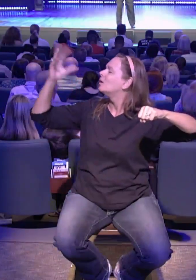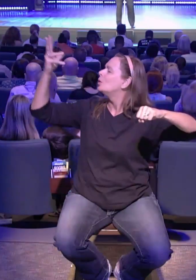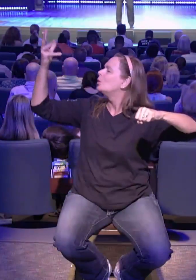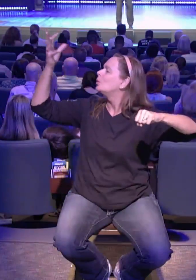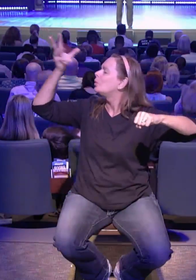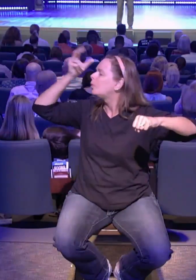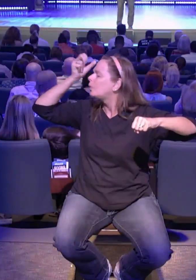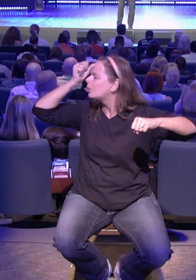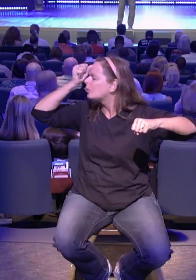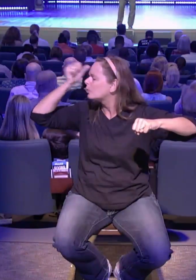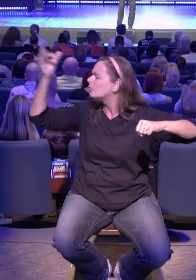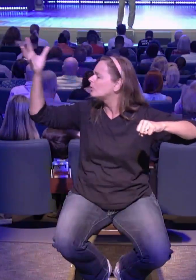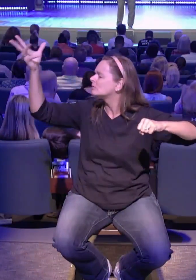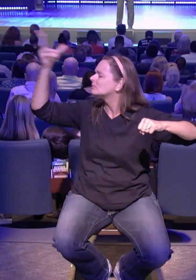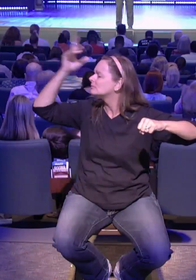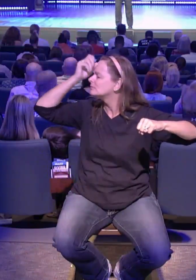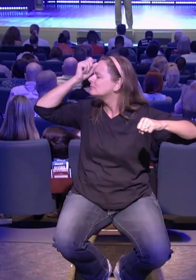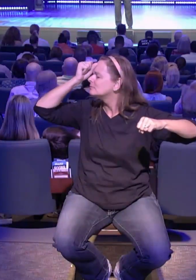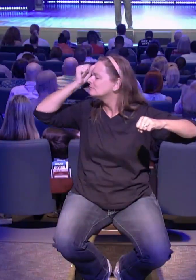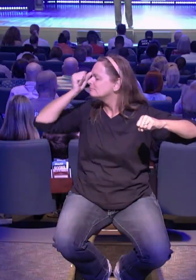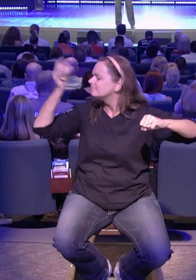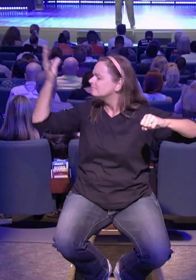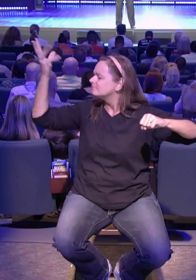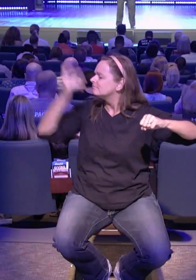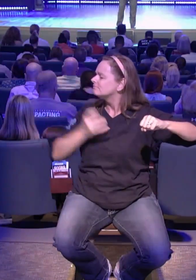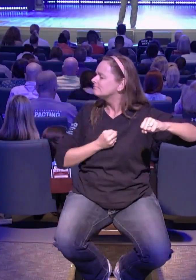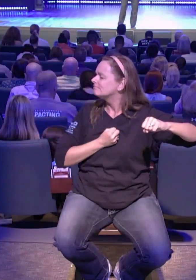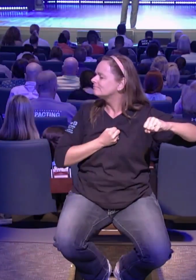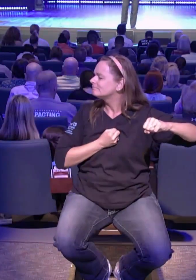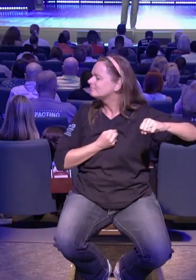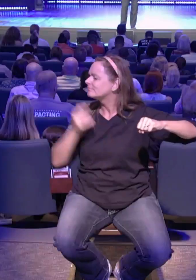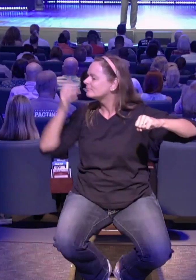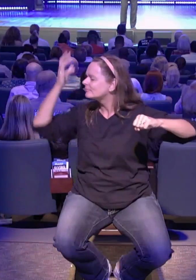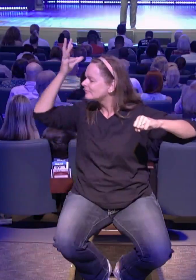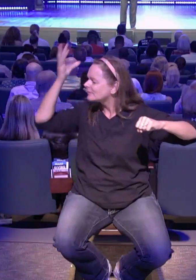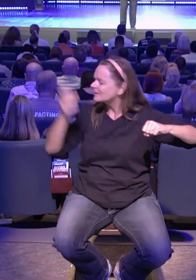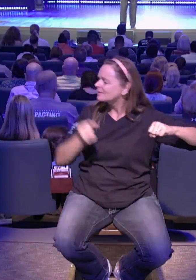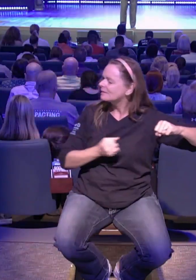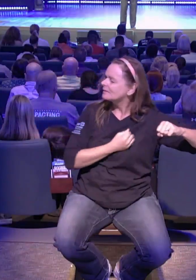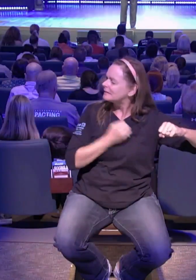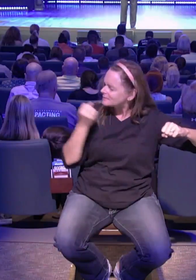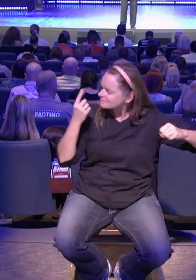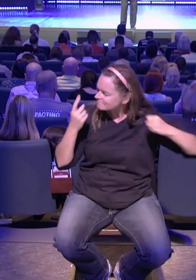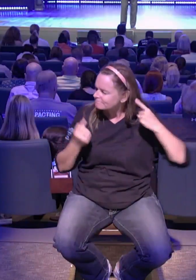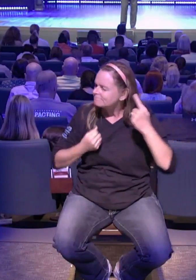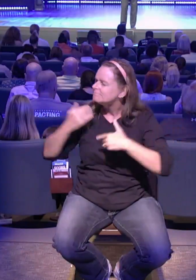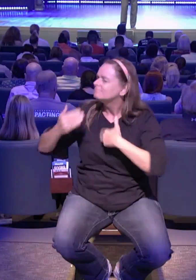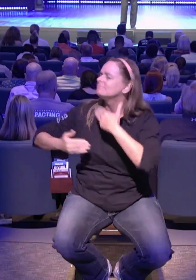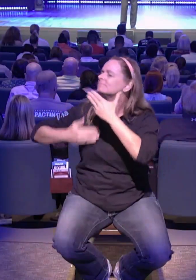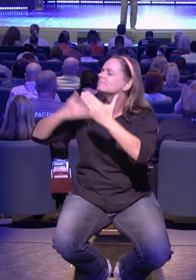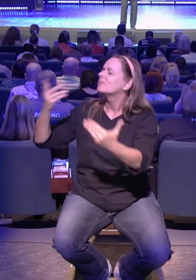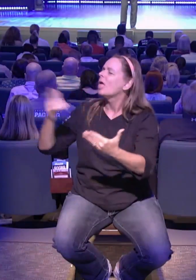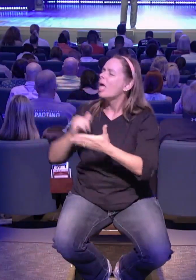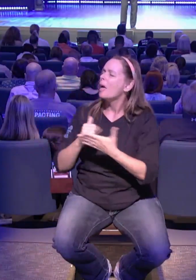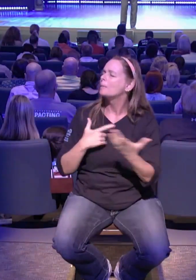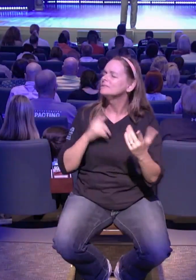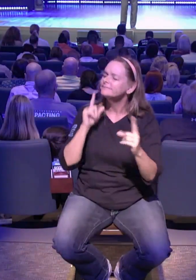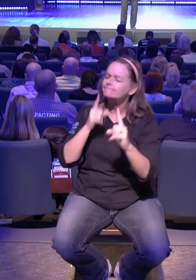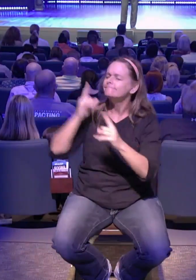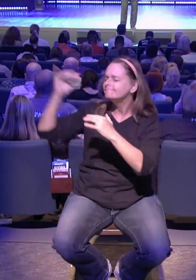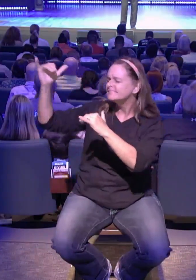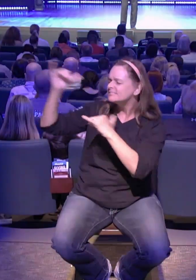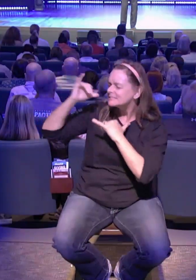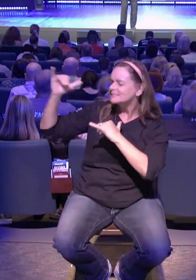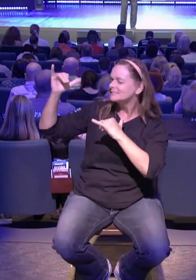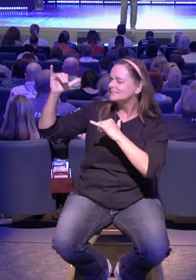Word so that you can speak to us and guide us and put us on that path that will lead us to victory and help others find